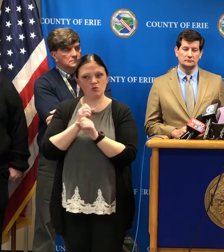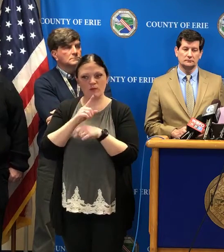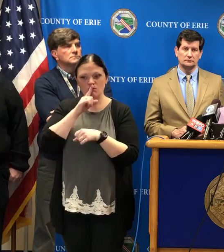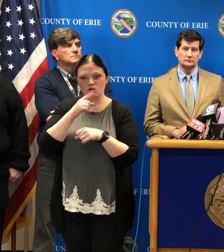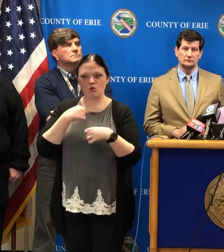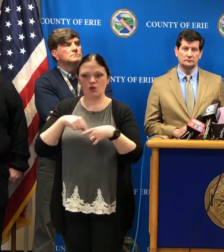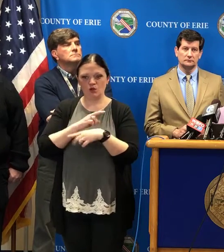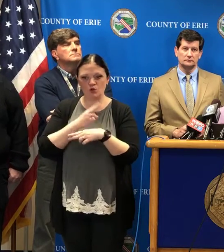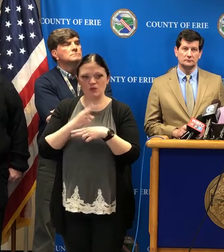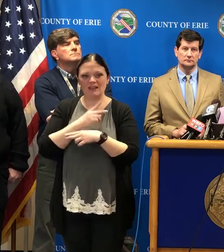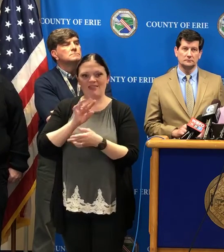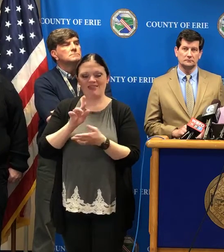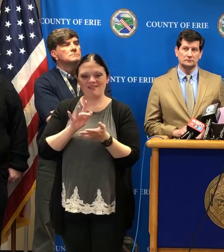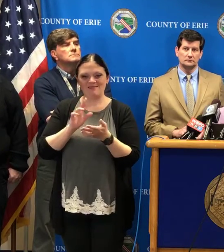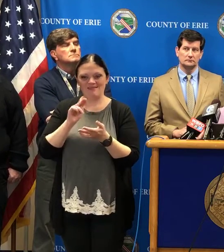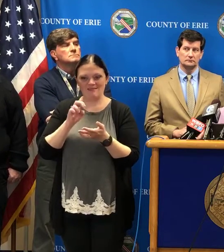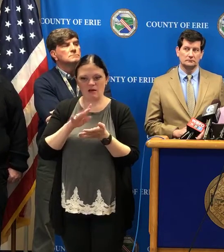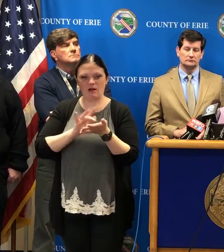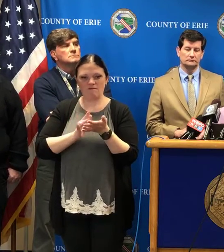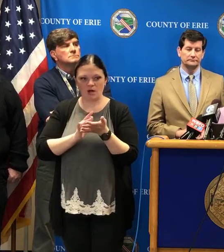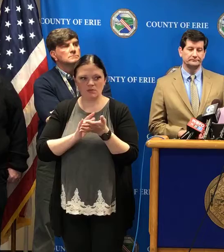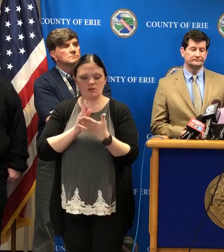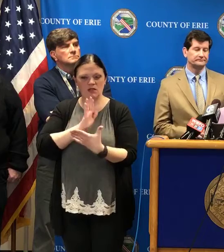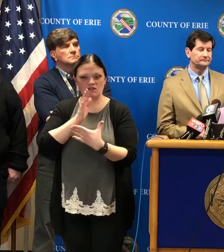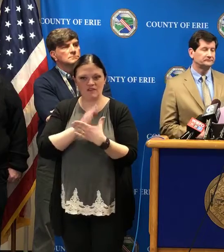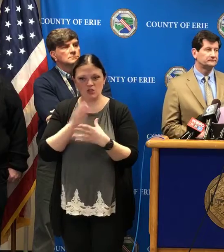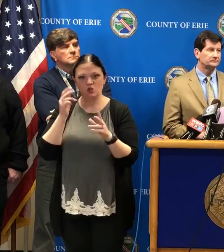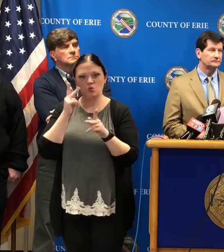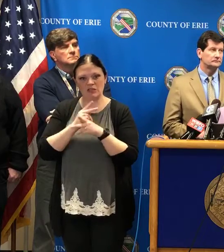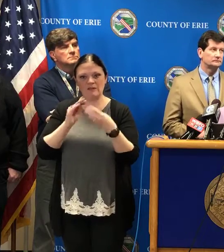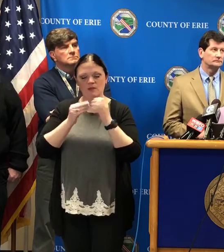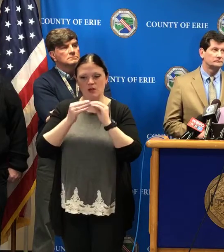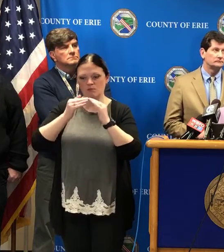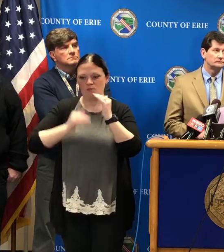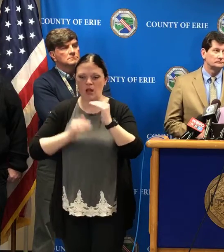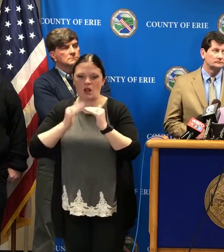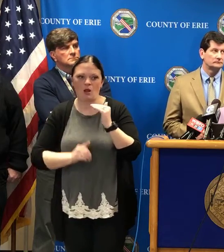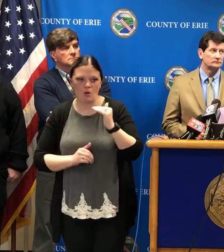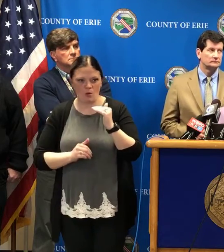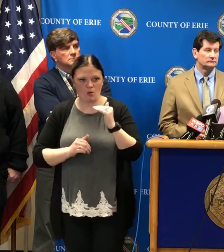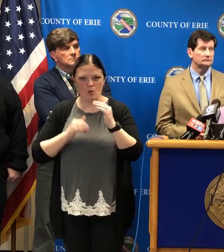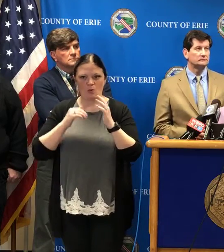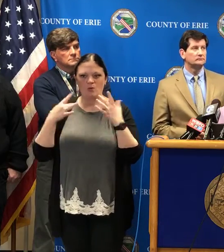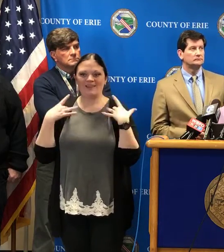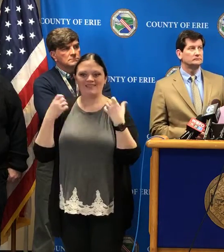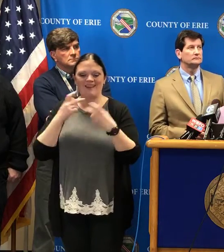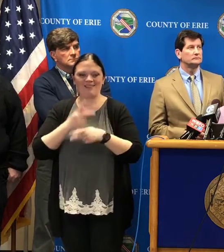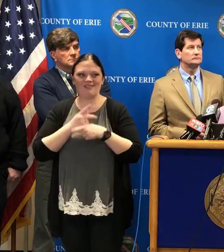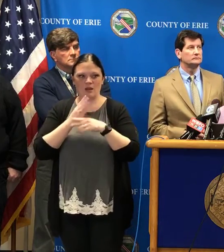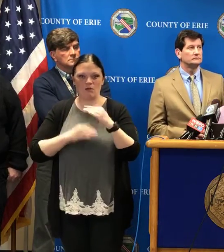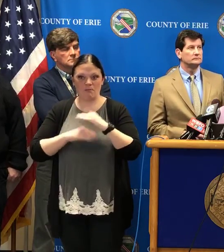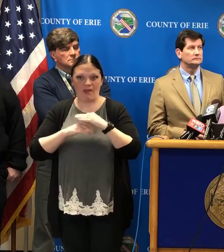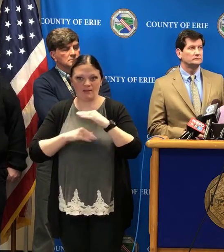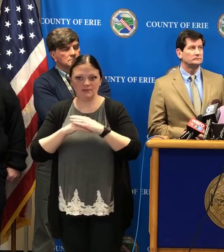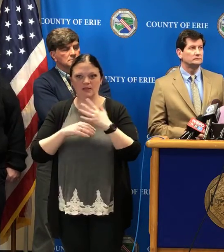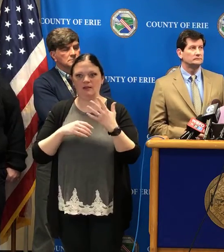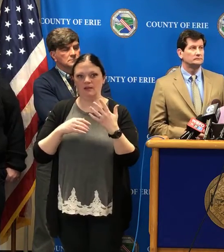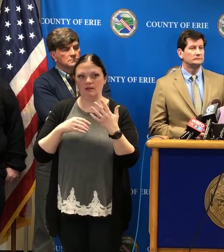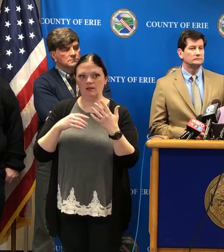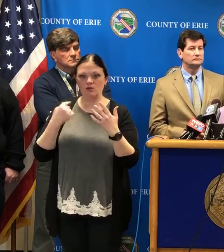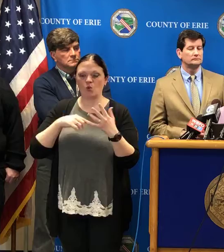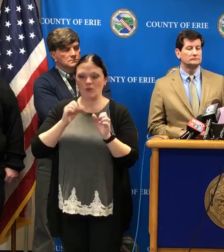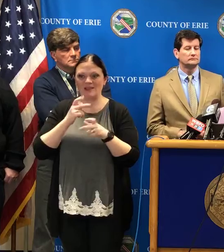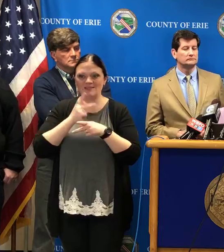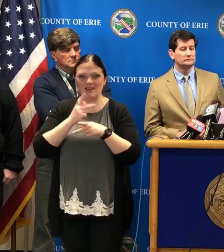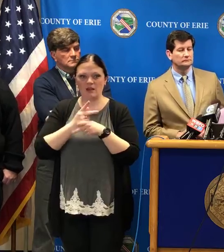non-pharmaceutical interventions to keep our numbers low, to keep the numbers below our healthcare's capacity, so we'll be able to take care of all the people that